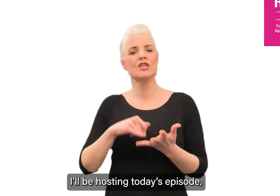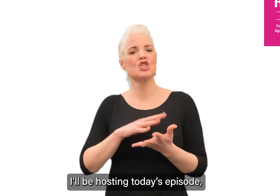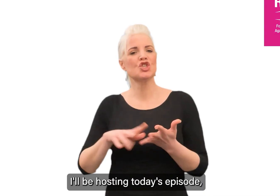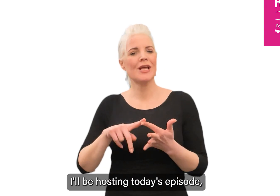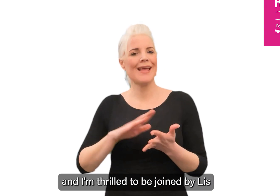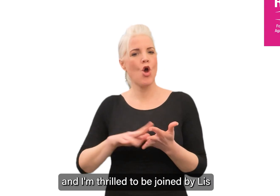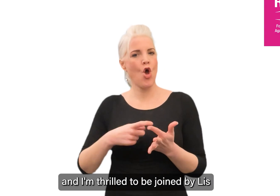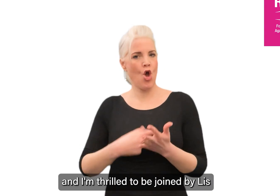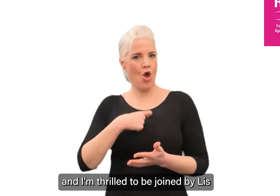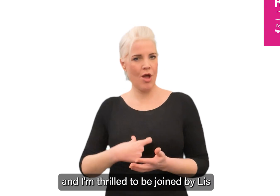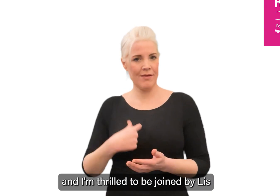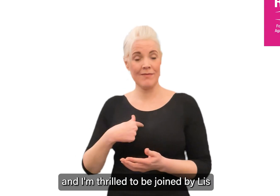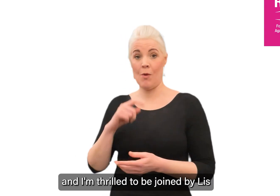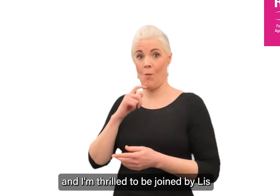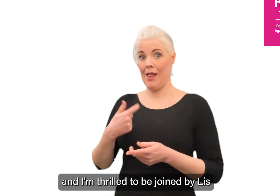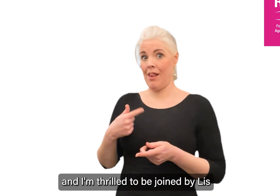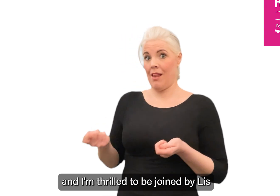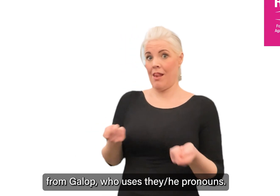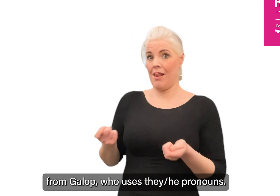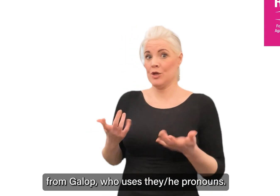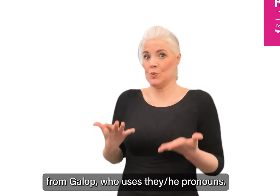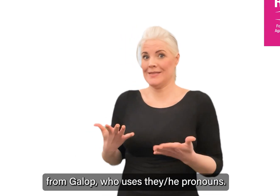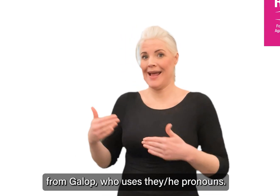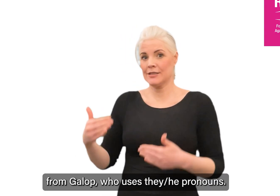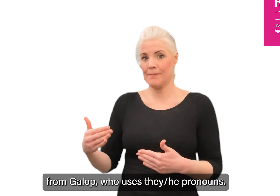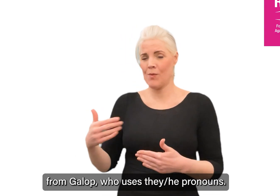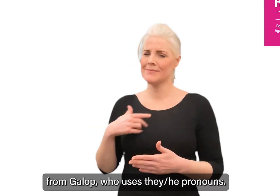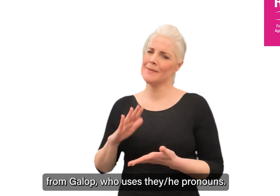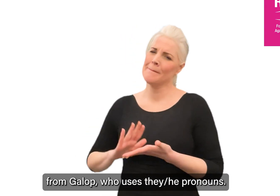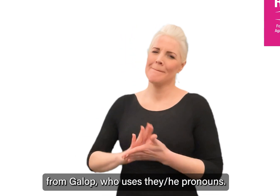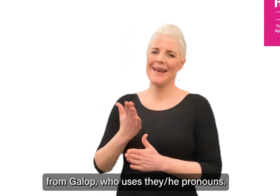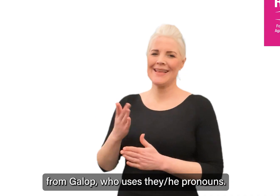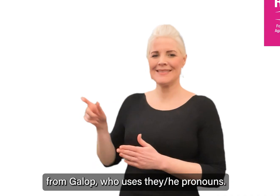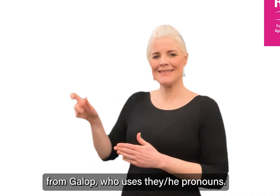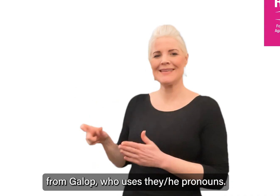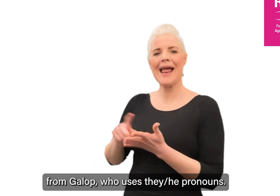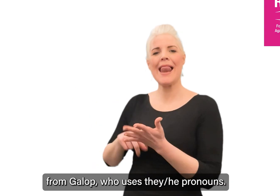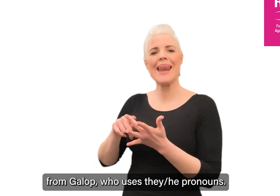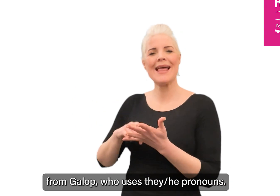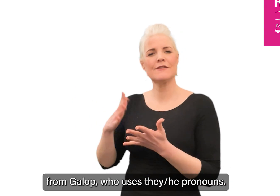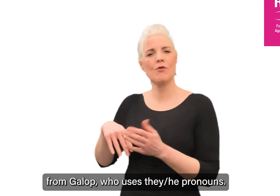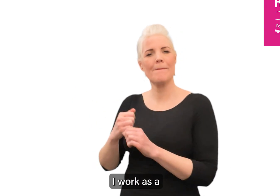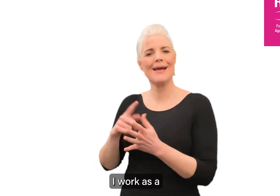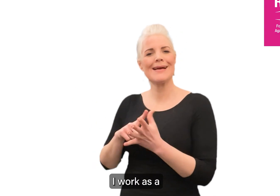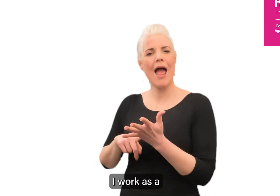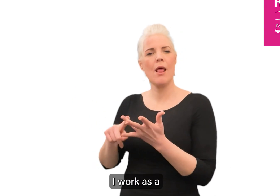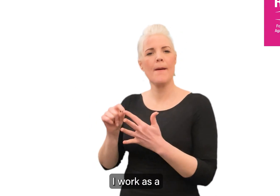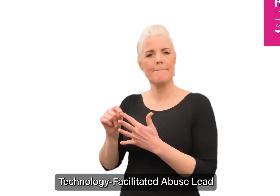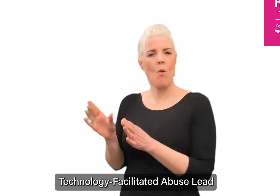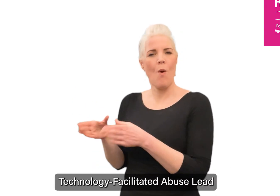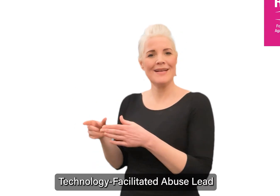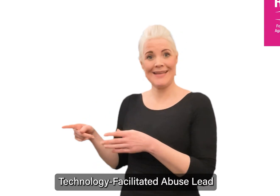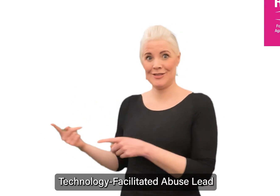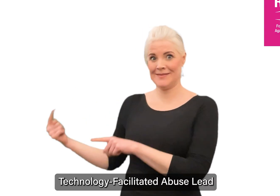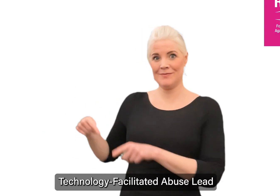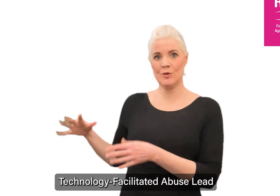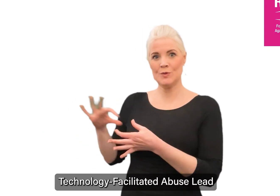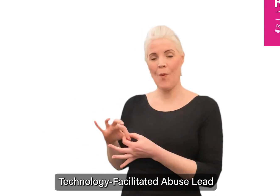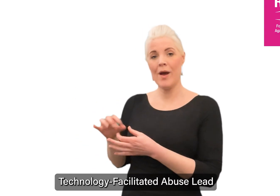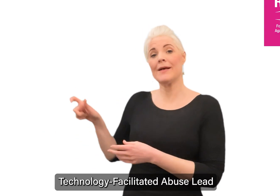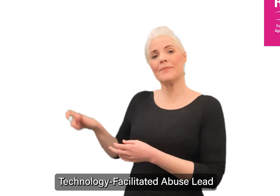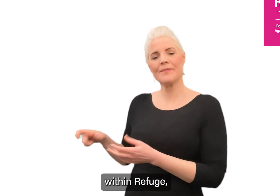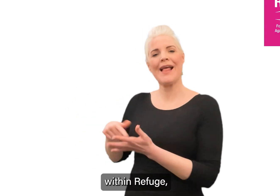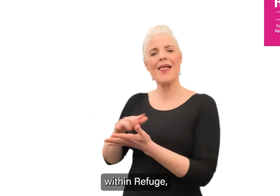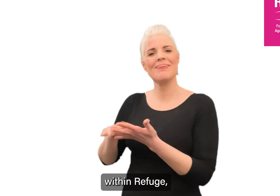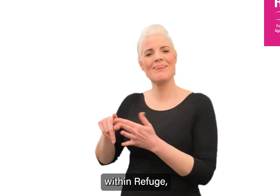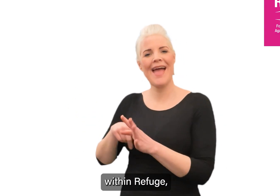today's episode, and I'm thrilled to be joined by Lise from Galop, who uses they, he pronouns. I work as a technology facilitated